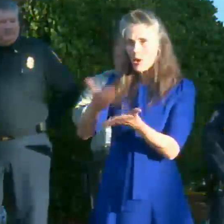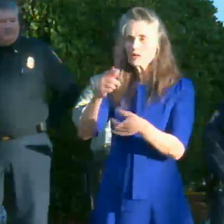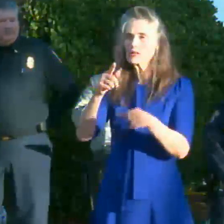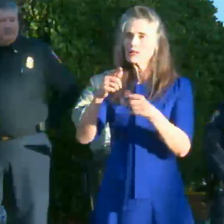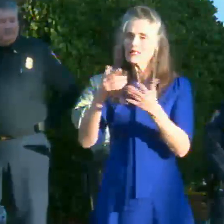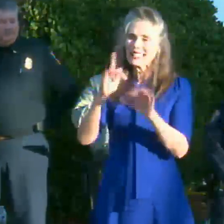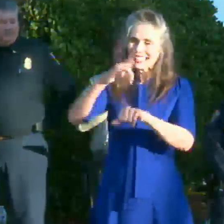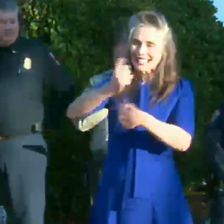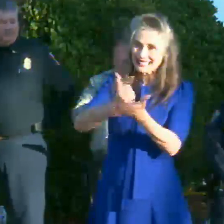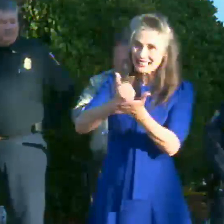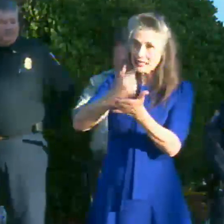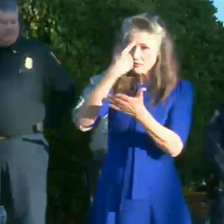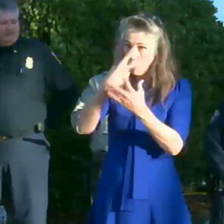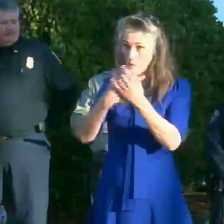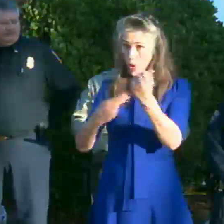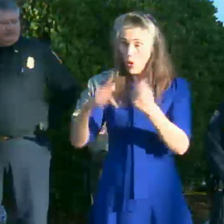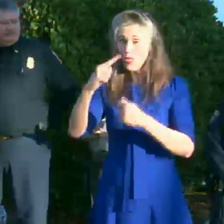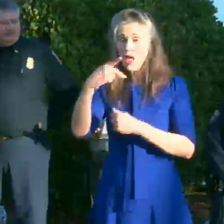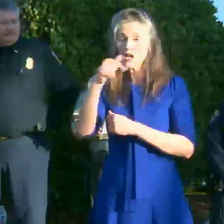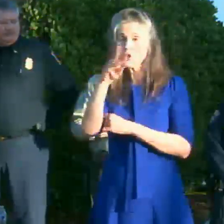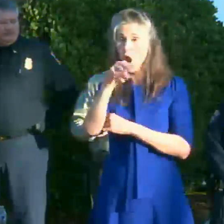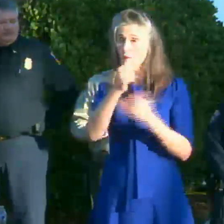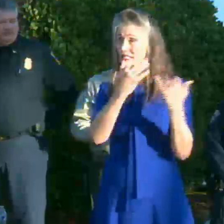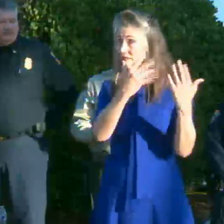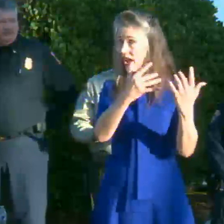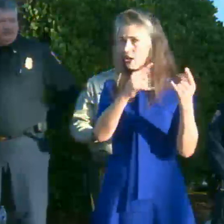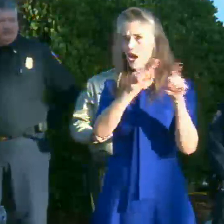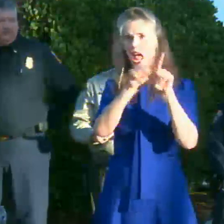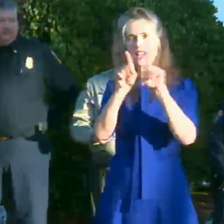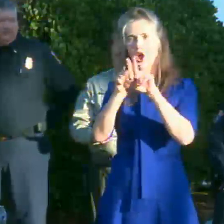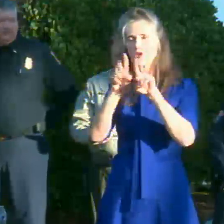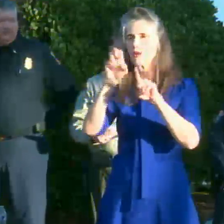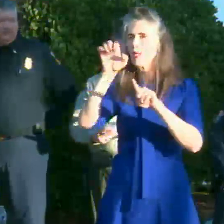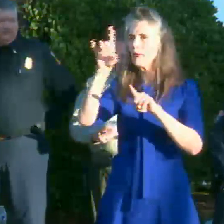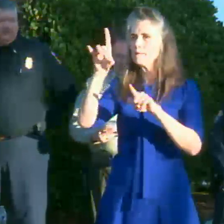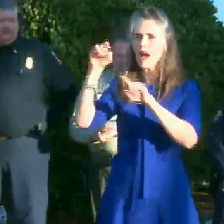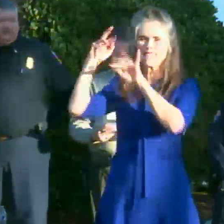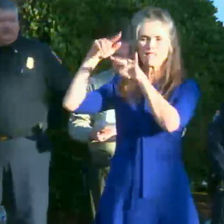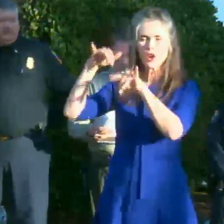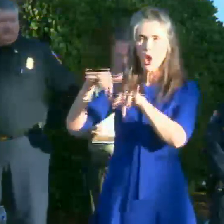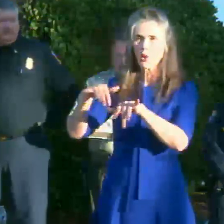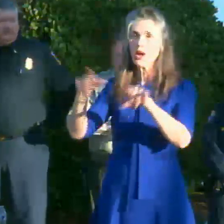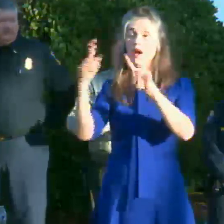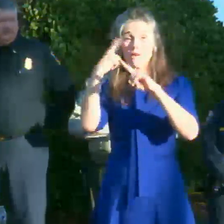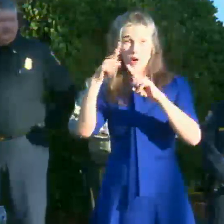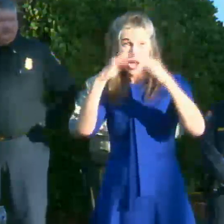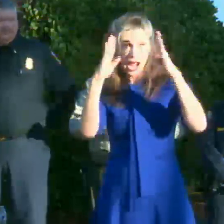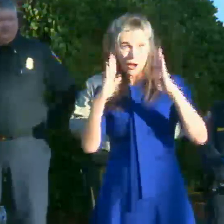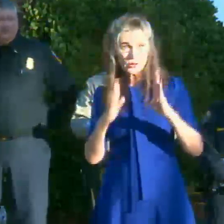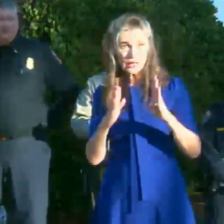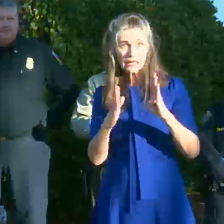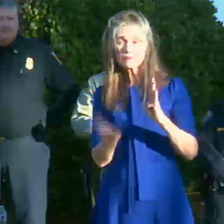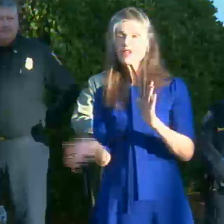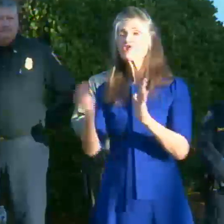event. It will include assistance for housing, redevelopment, loss of